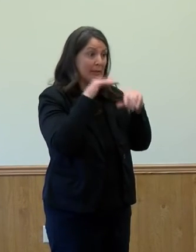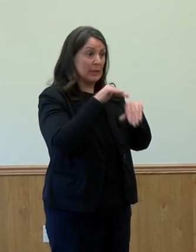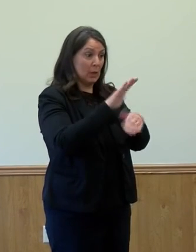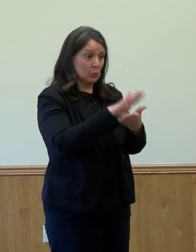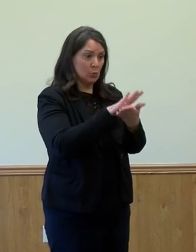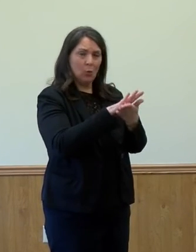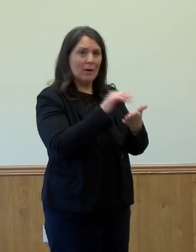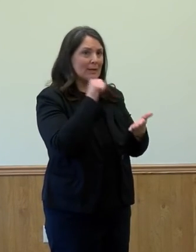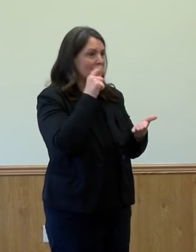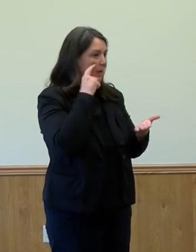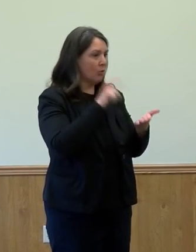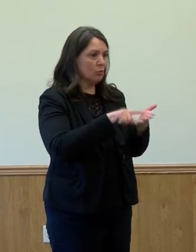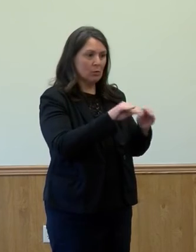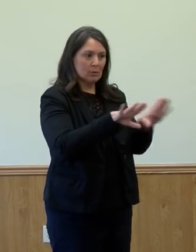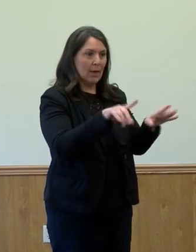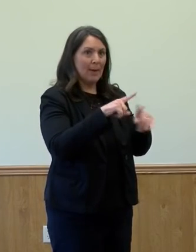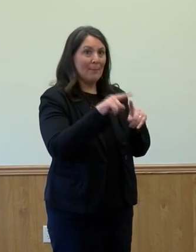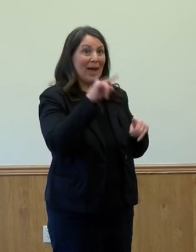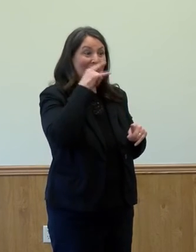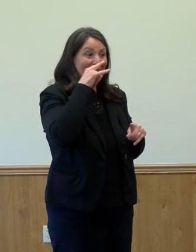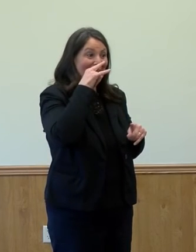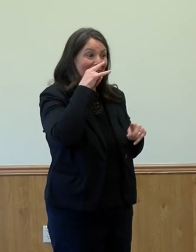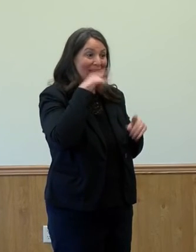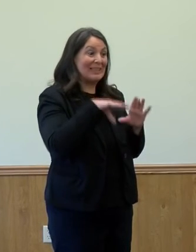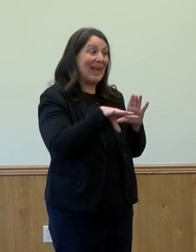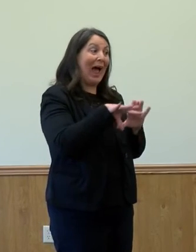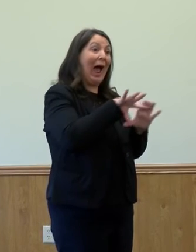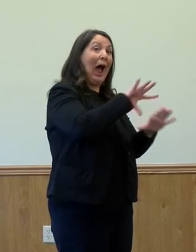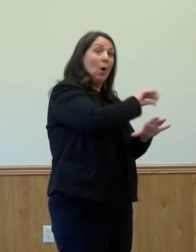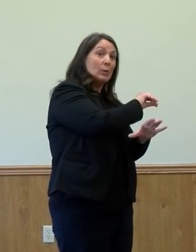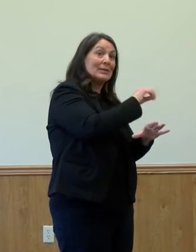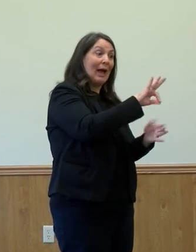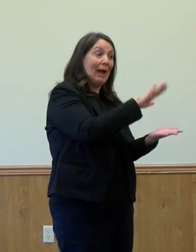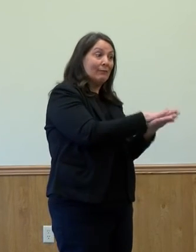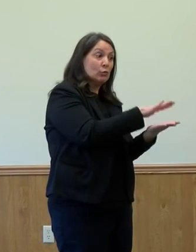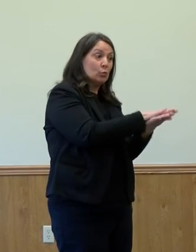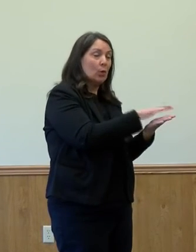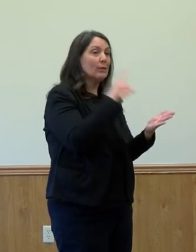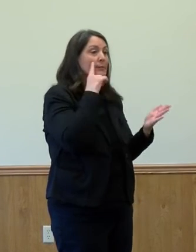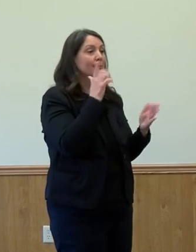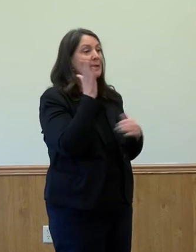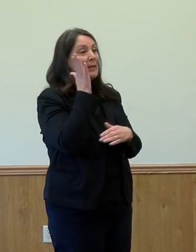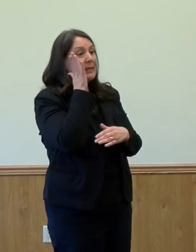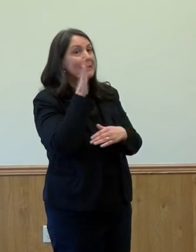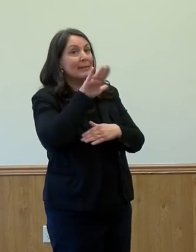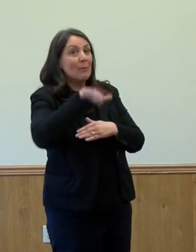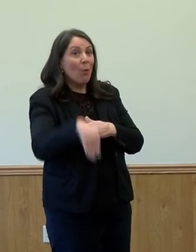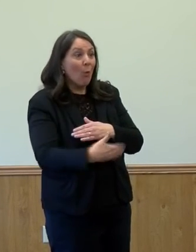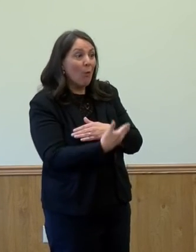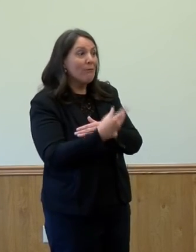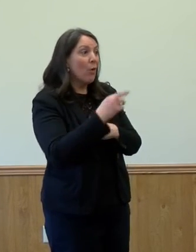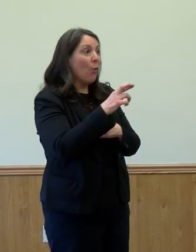in situations where kids are not masking, such as slumber parties or pizza parties at someone's house.